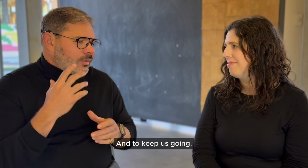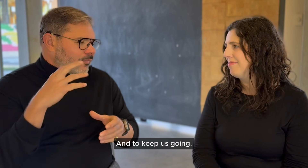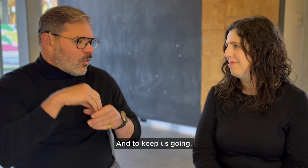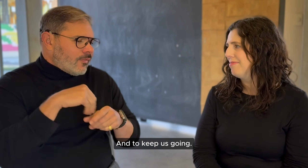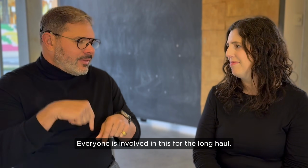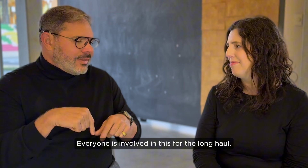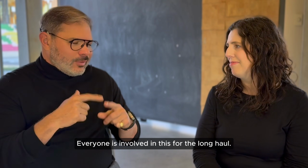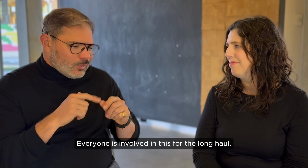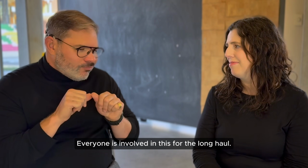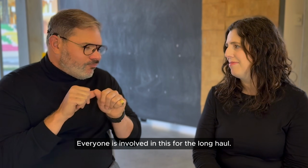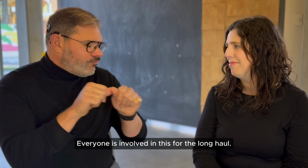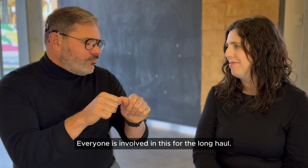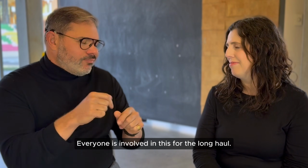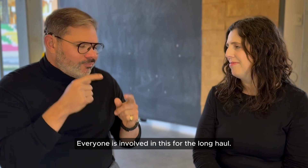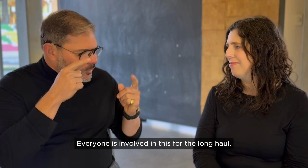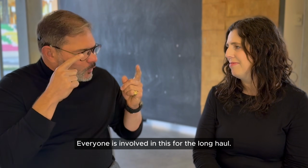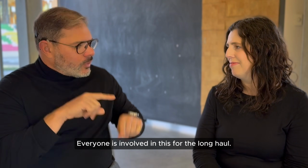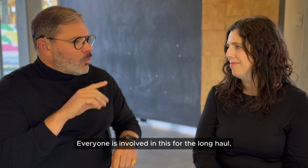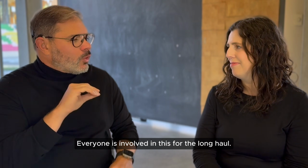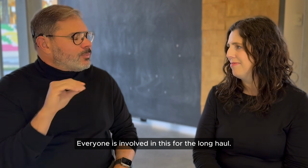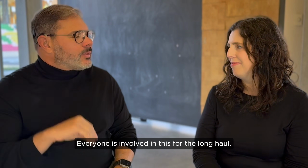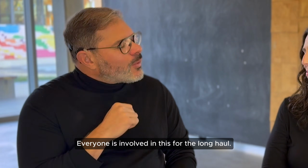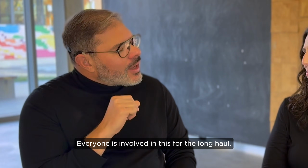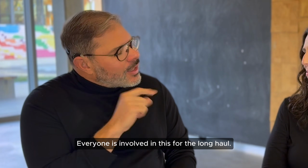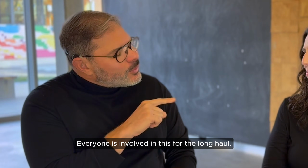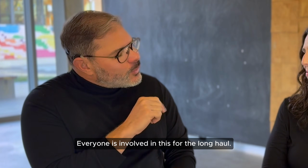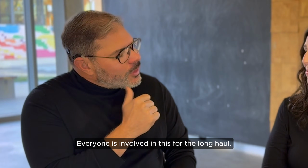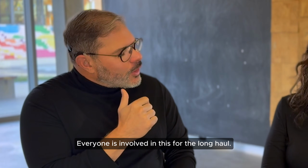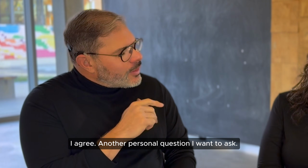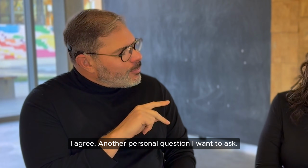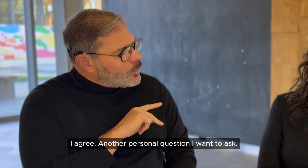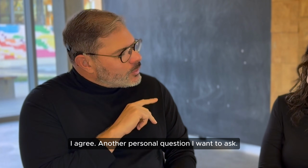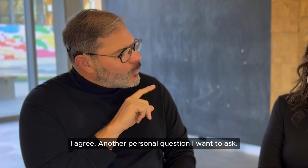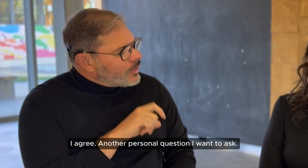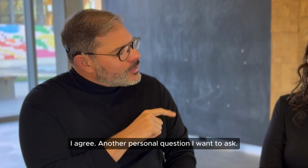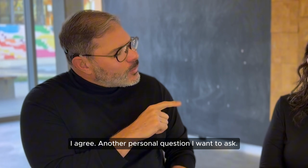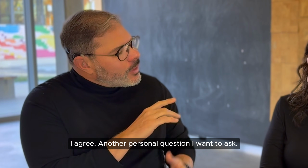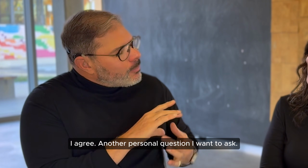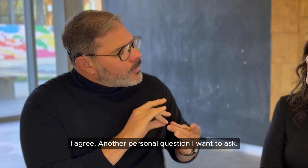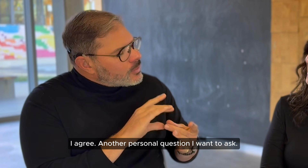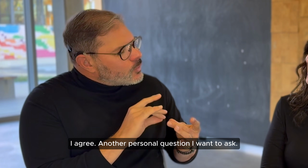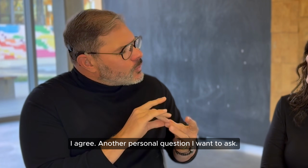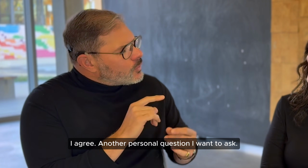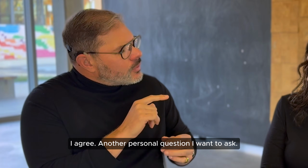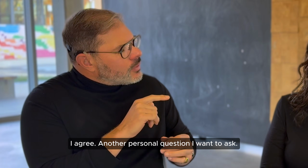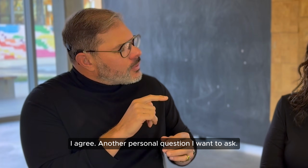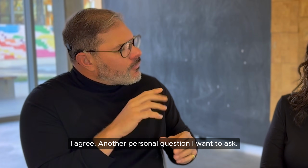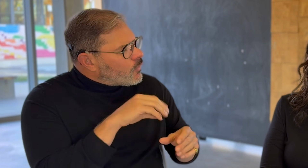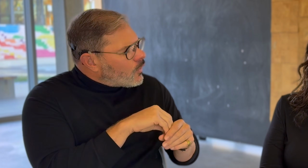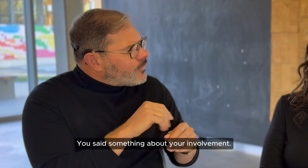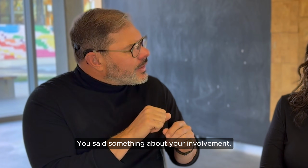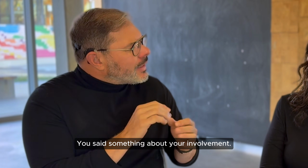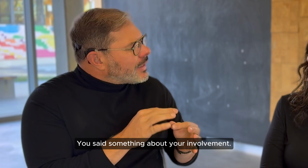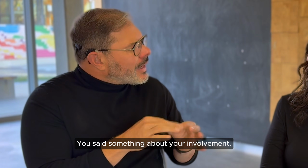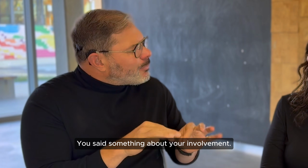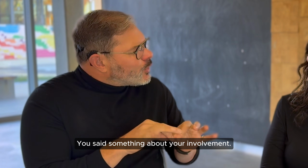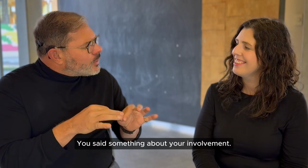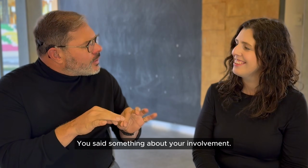Right. Everyone's involved in this for the long haul. I agree. Another personal question I want to ask. You said something about